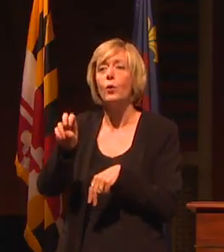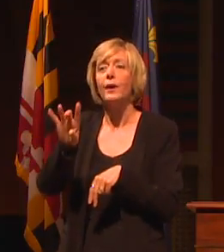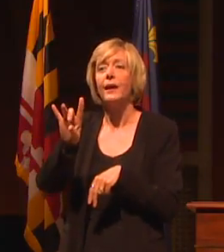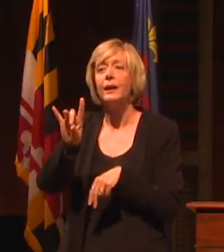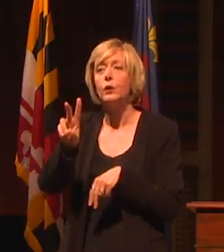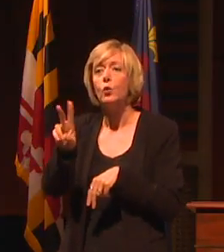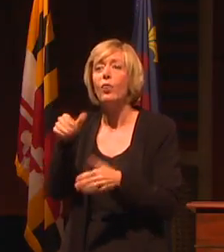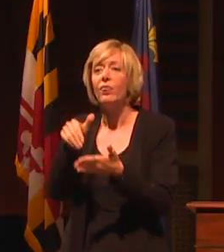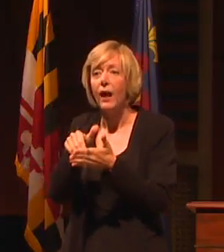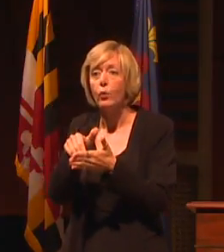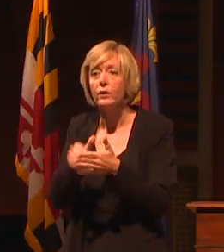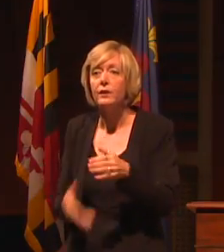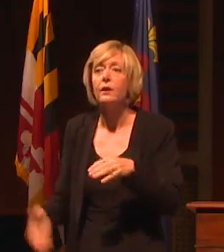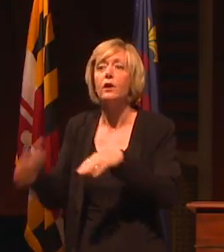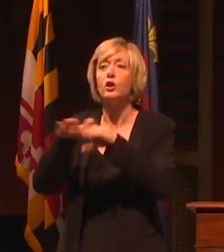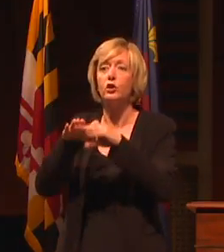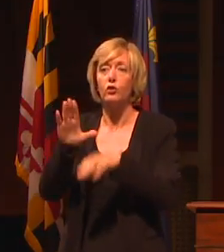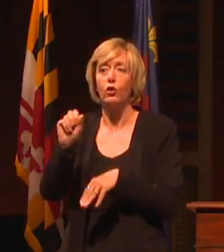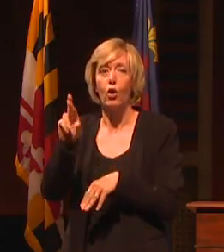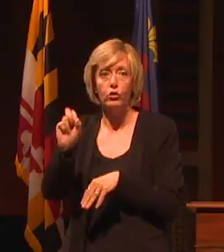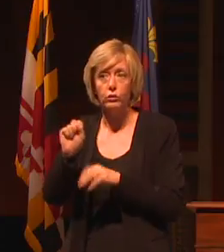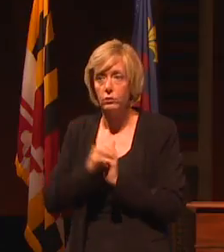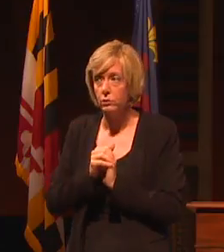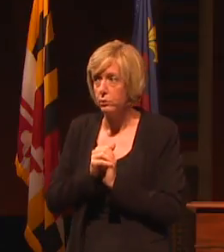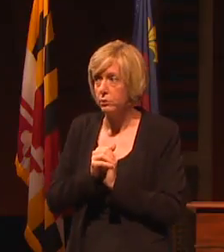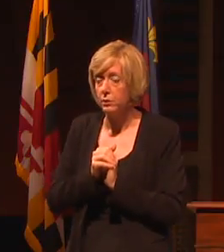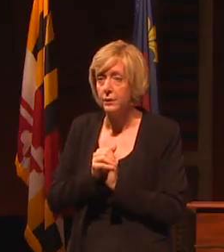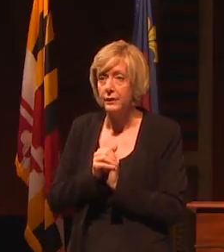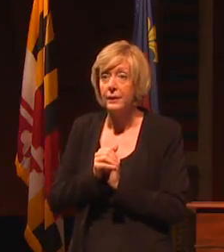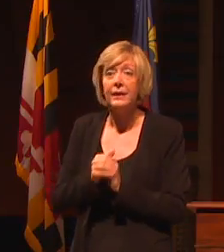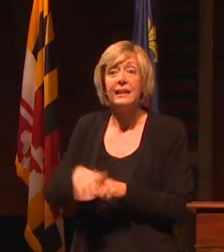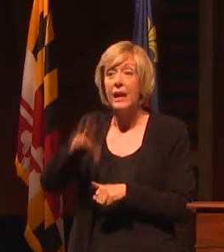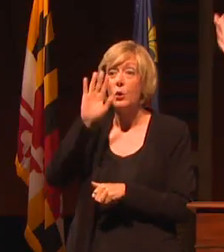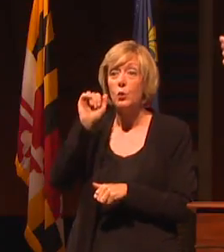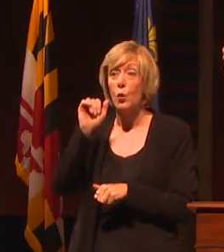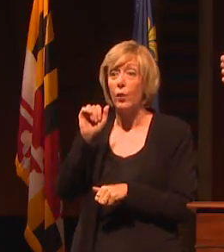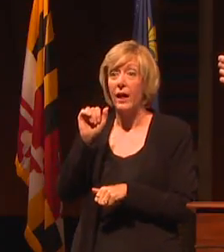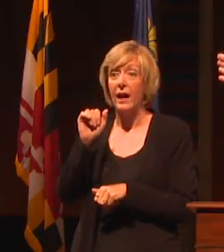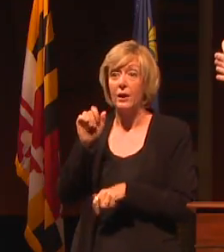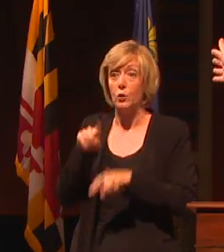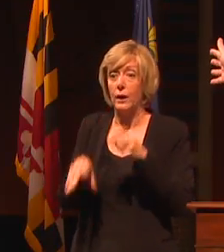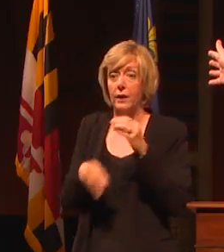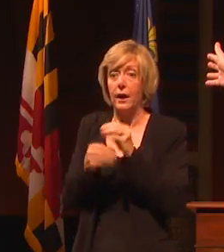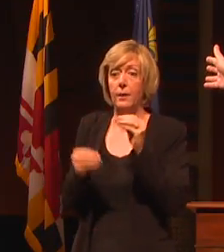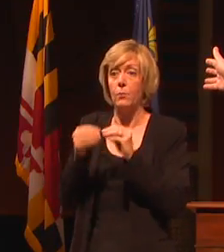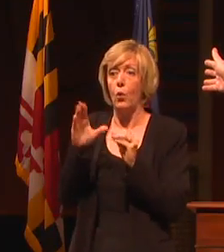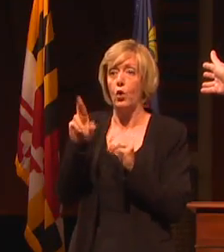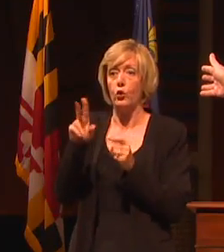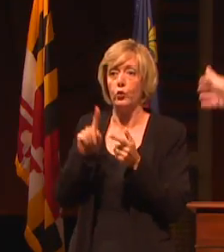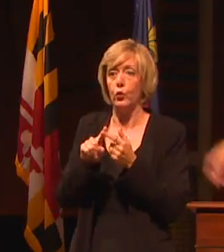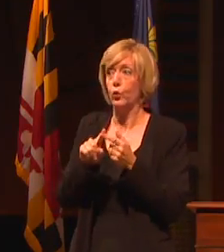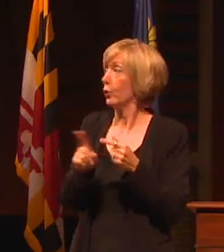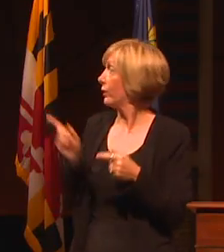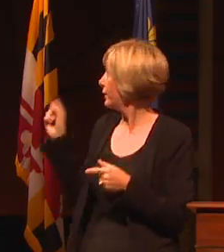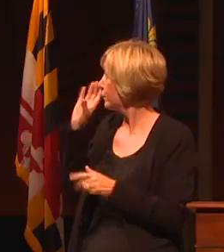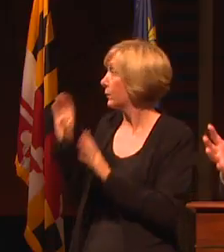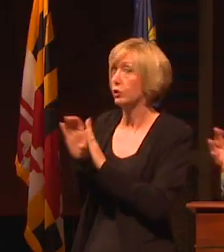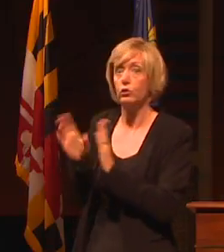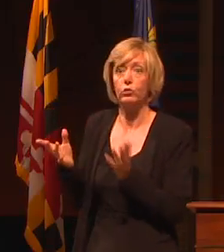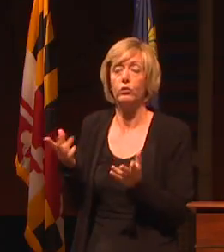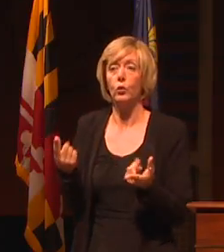282,000 more cars. Now, what we know is you can't squeeze more cars into that photo, so